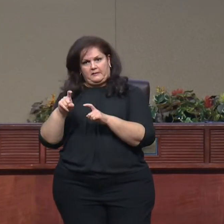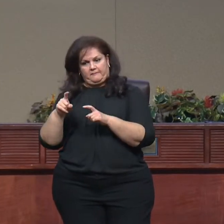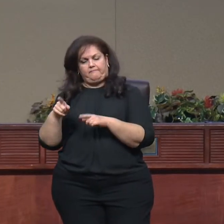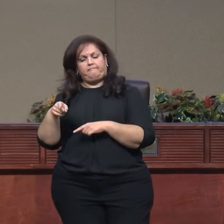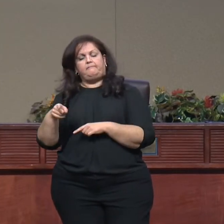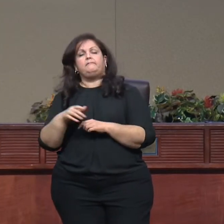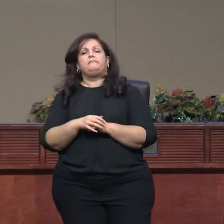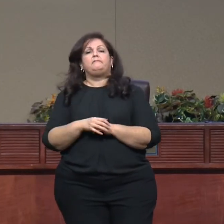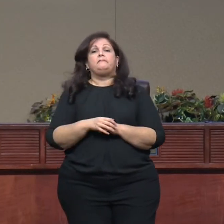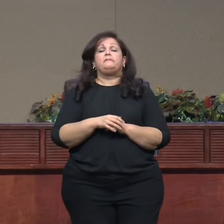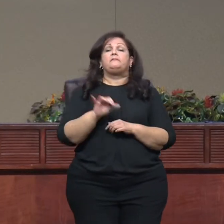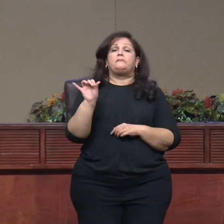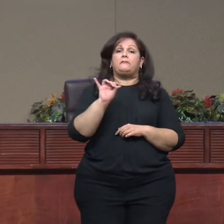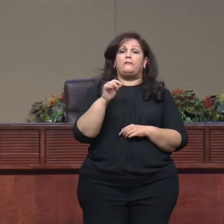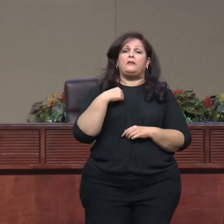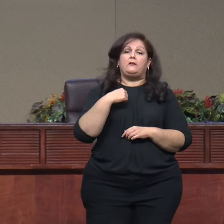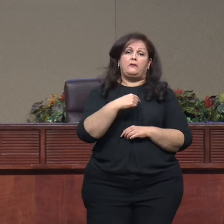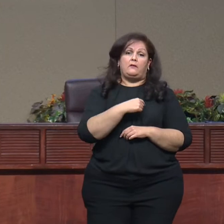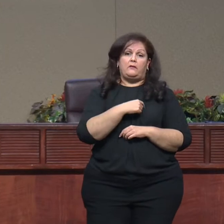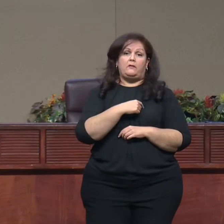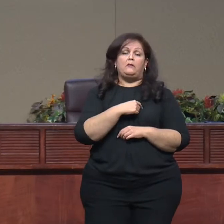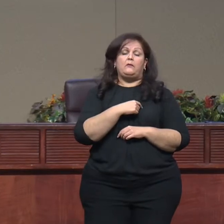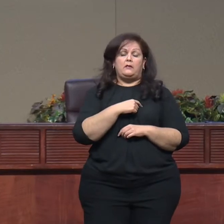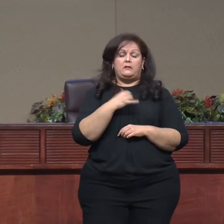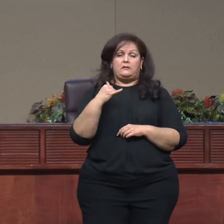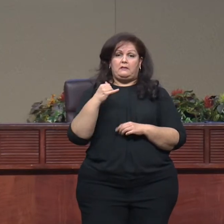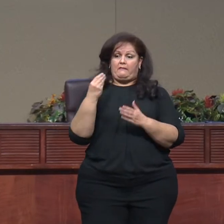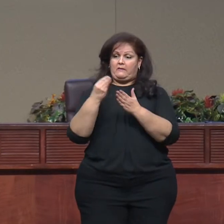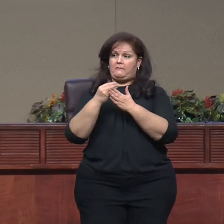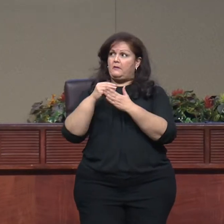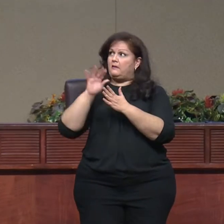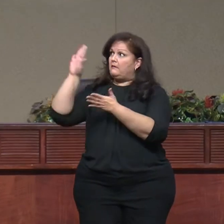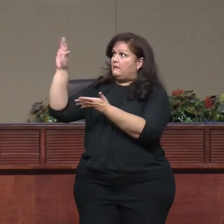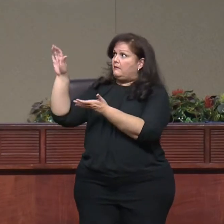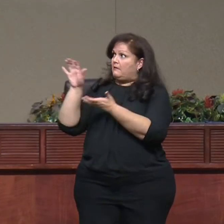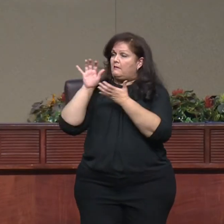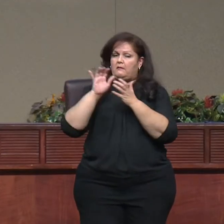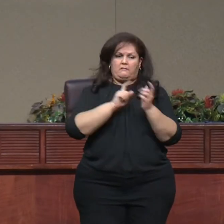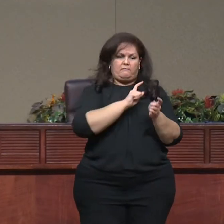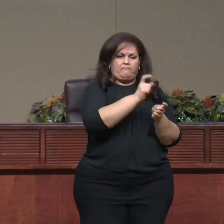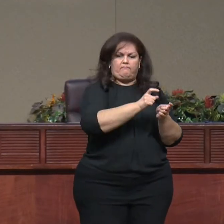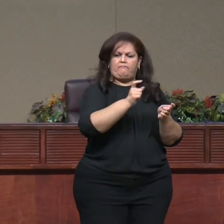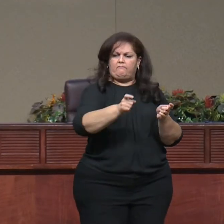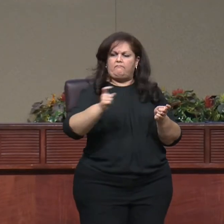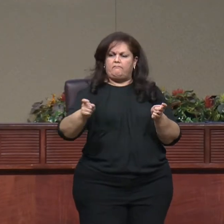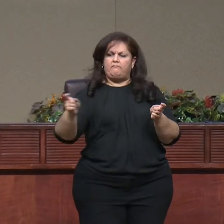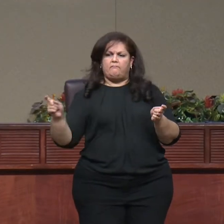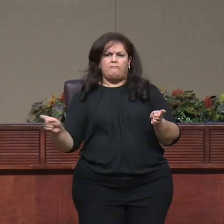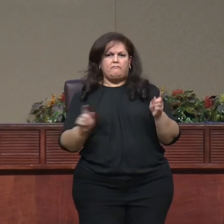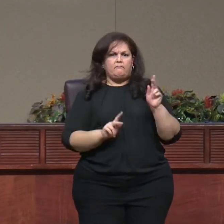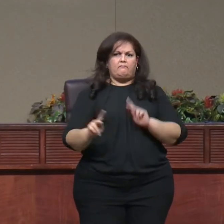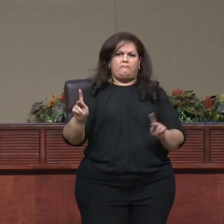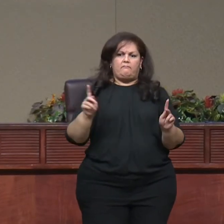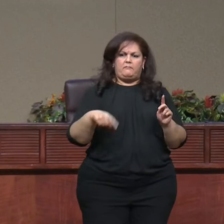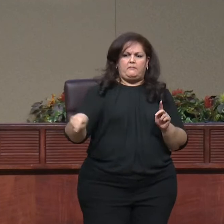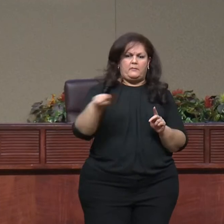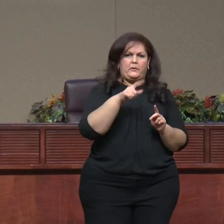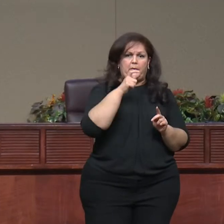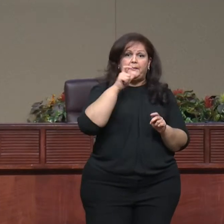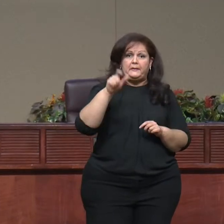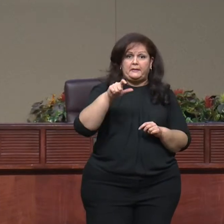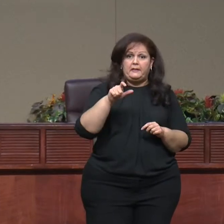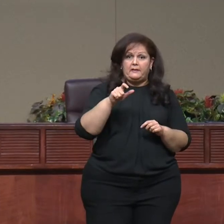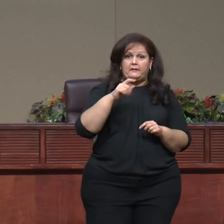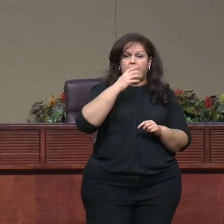We also continue to allocate local CARES Act dollars to get money into the hands of our residents who need